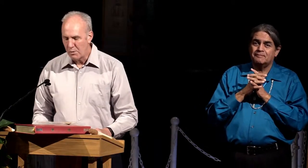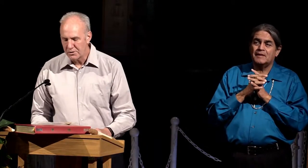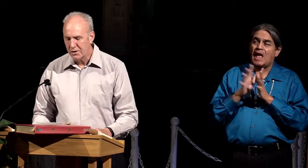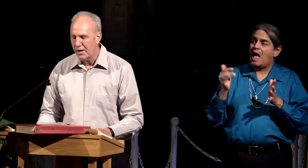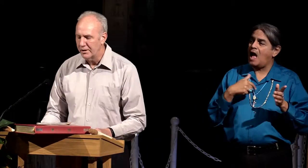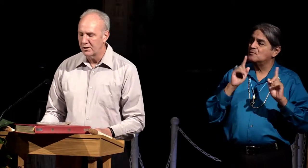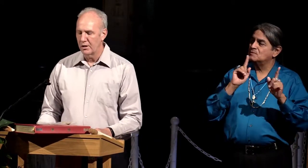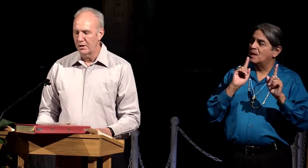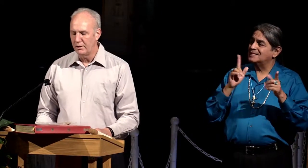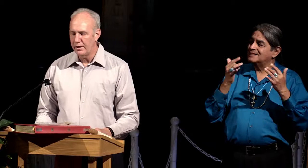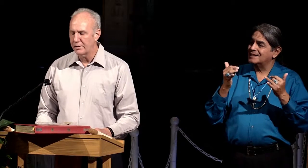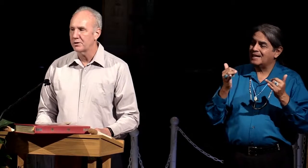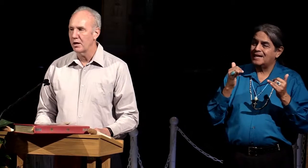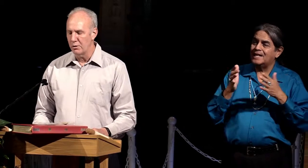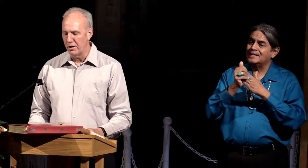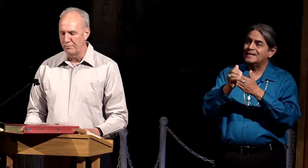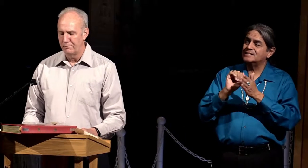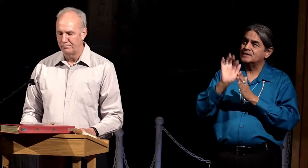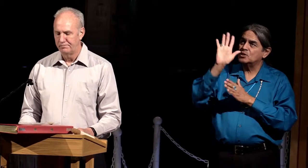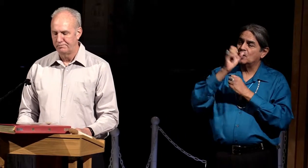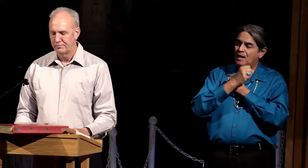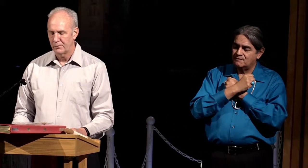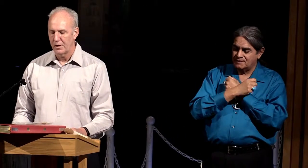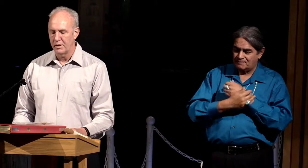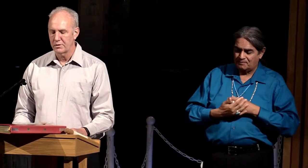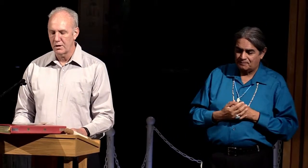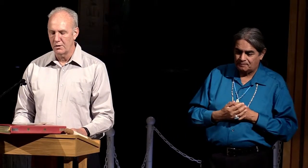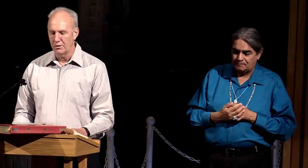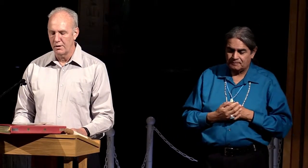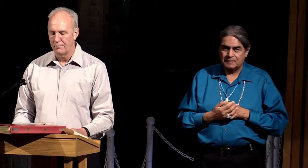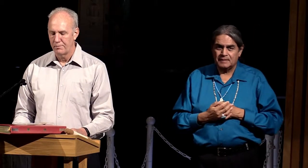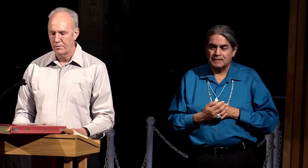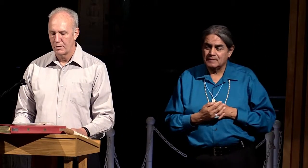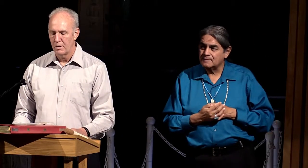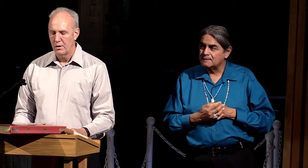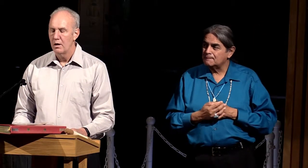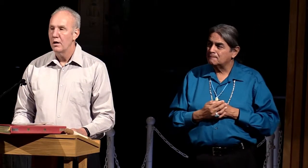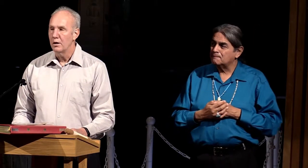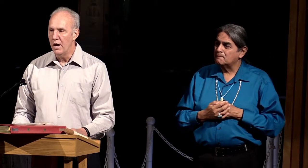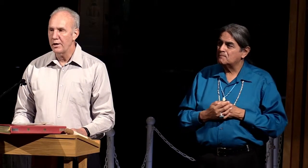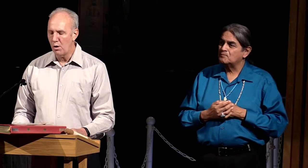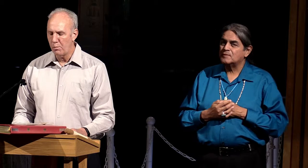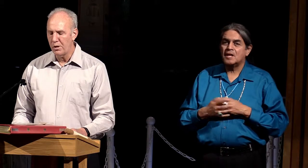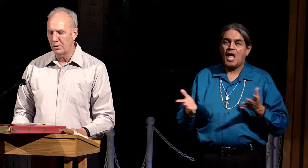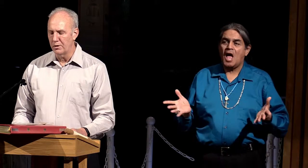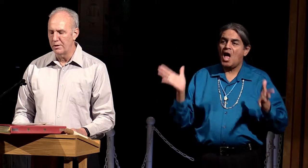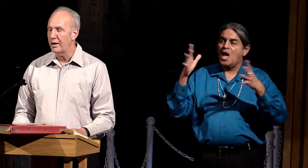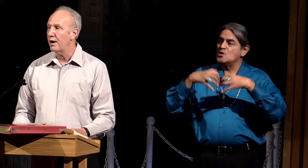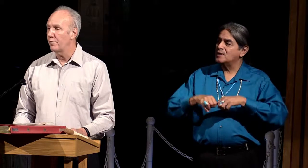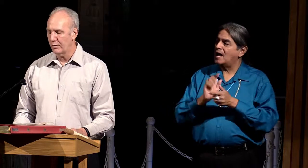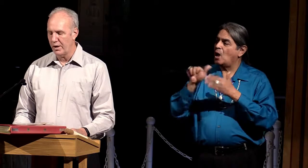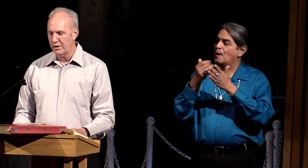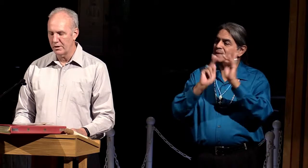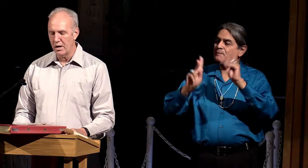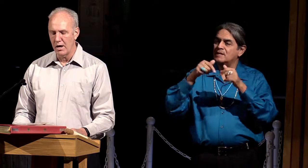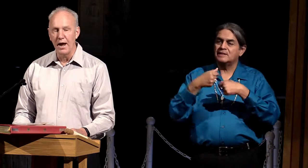Our response today is, lead us in your love. Lead us in your love. Unite all people in the care